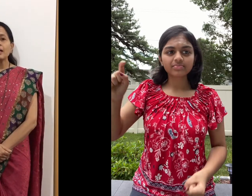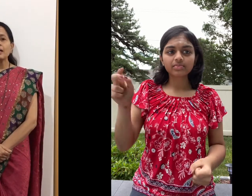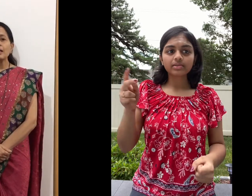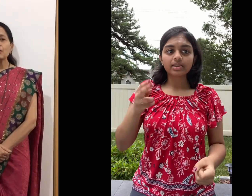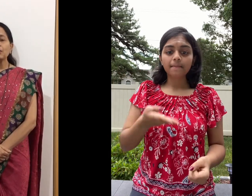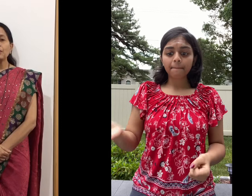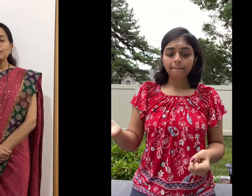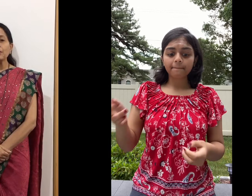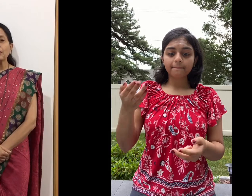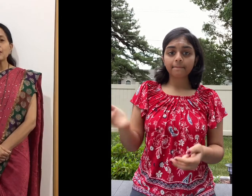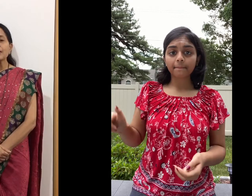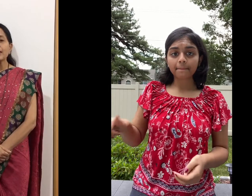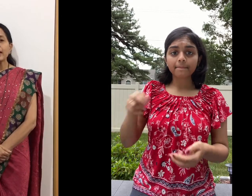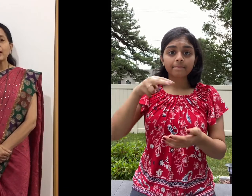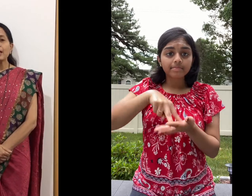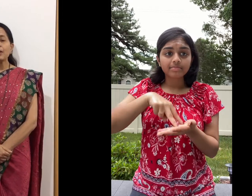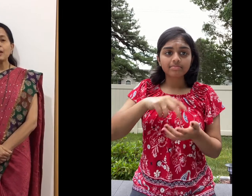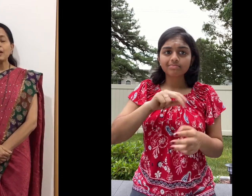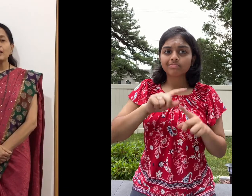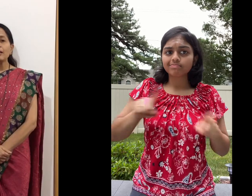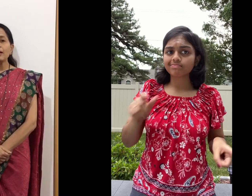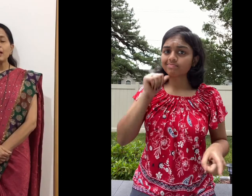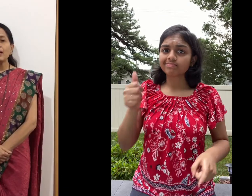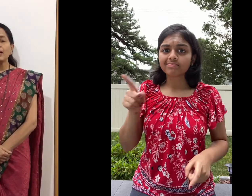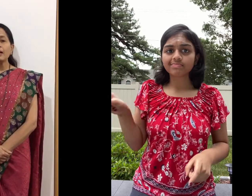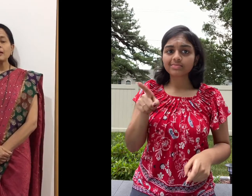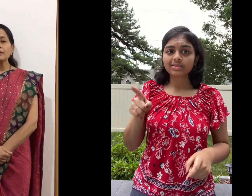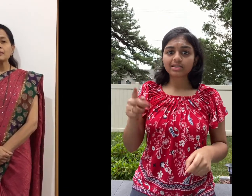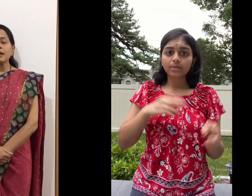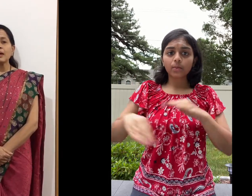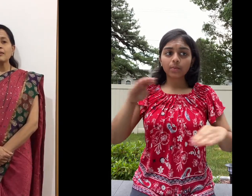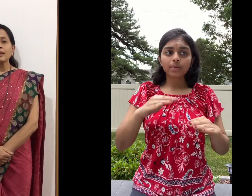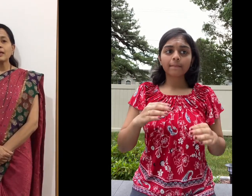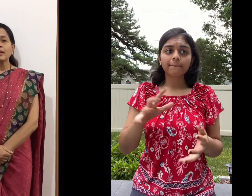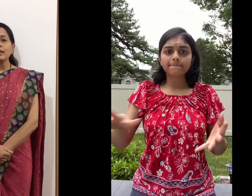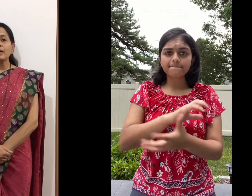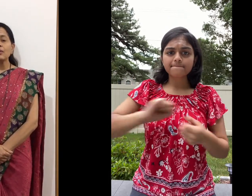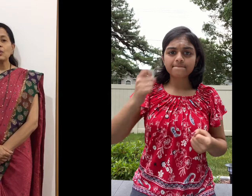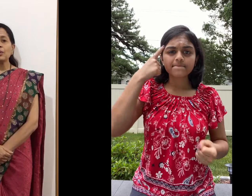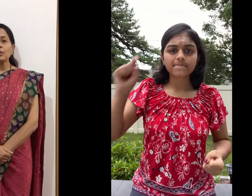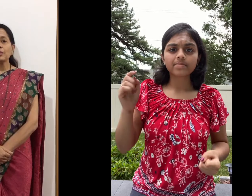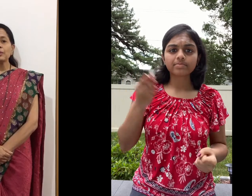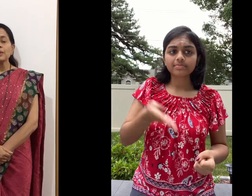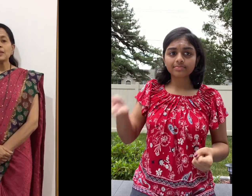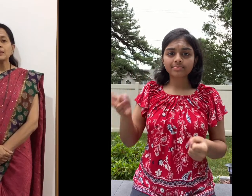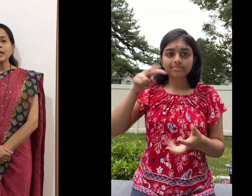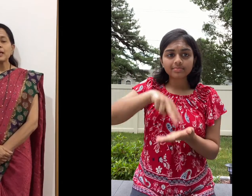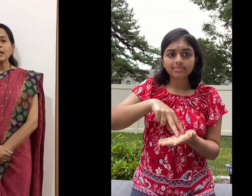Stavara Kali Undo Jangama Kali Villa. Stavara Kali